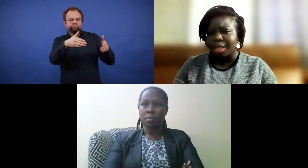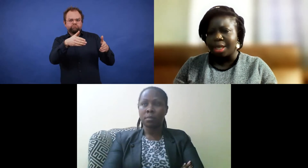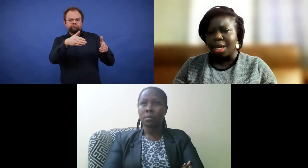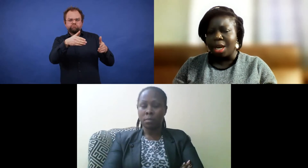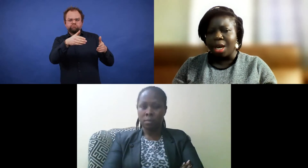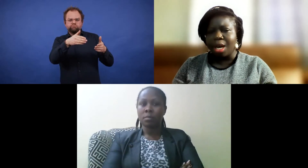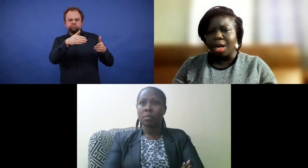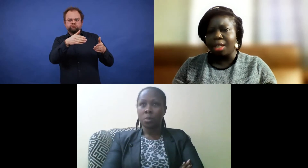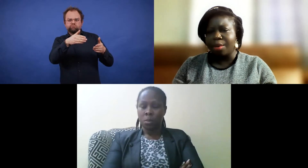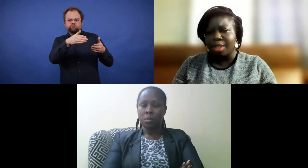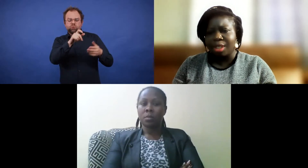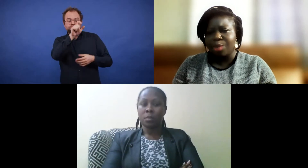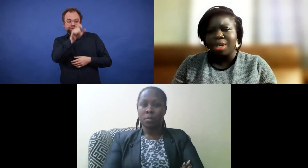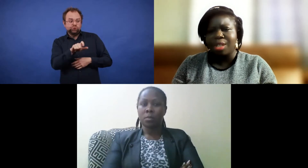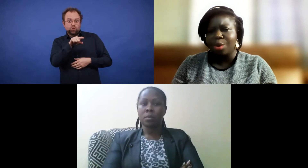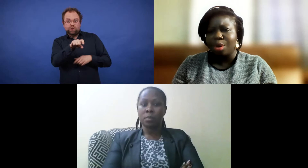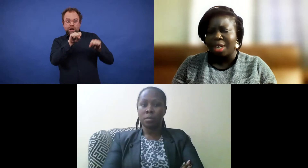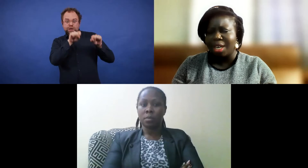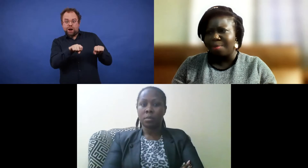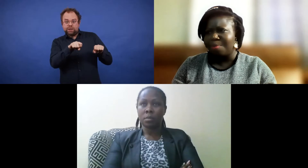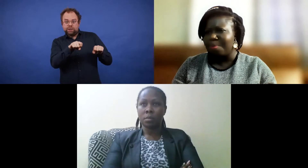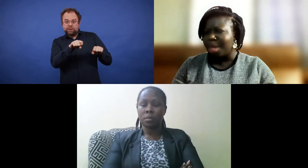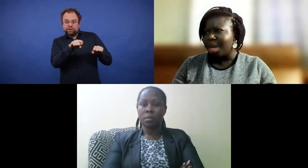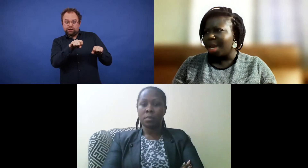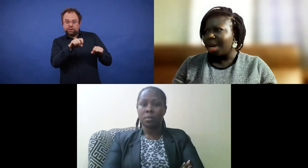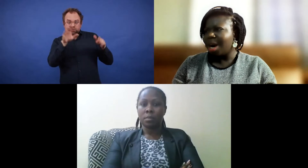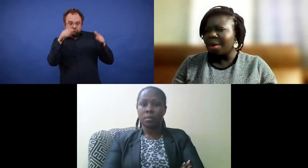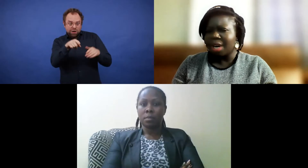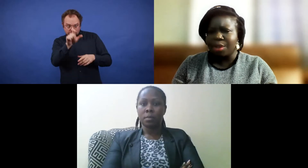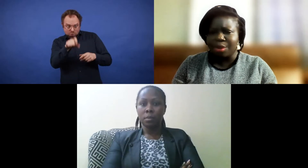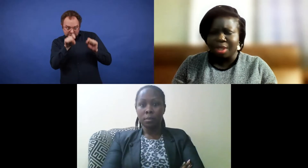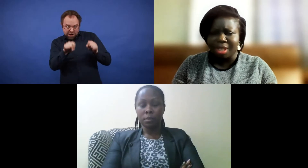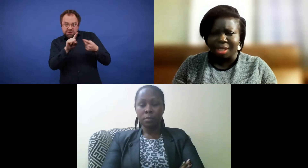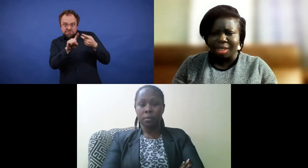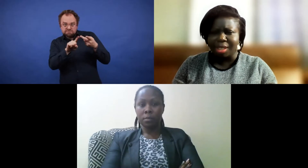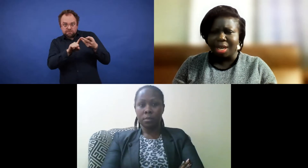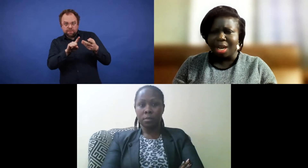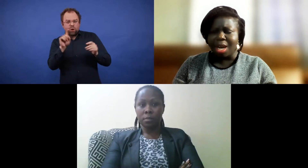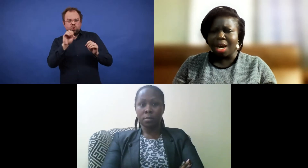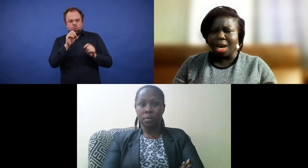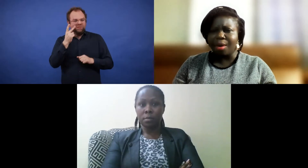instance, the questions borders on how can you do this?